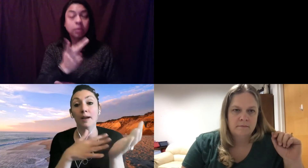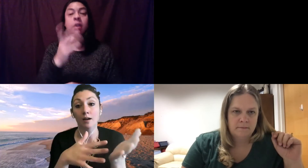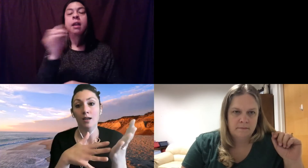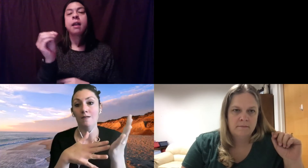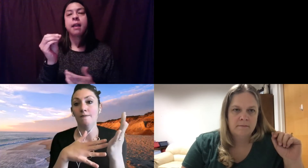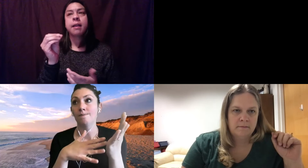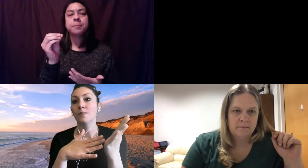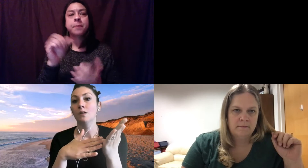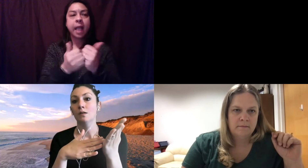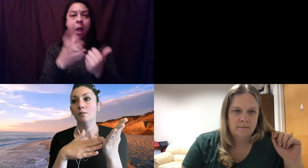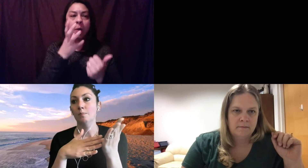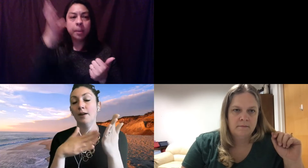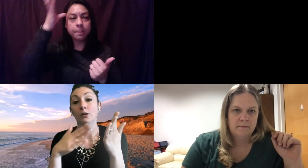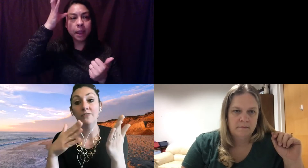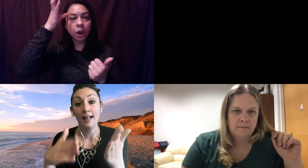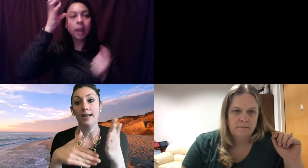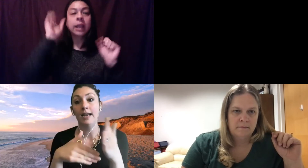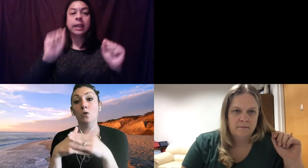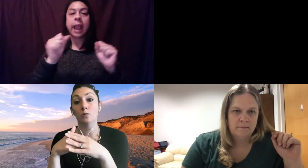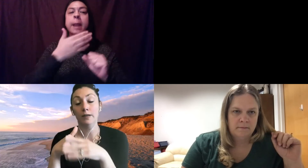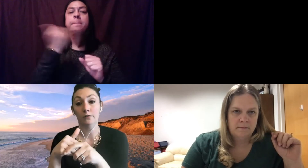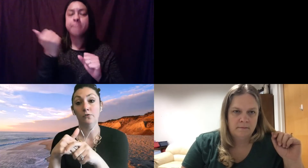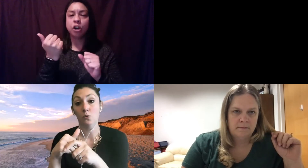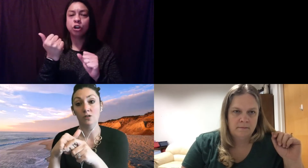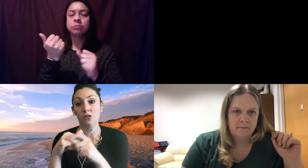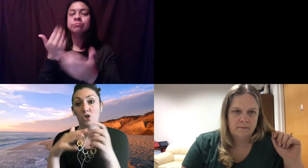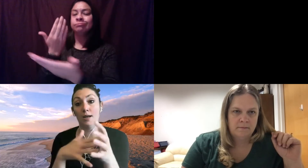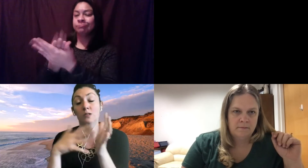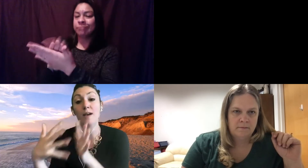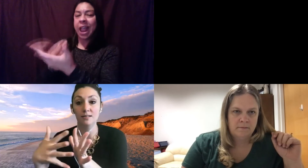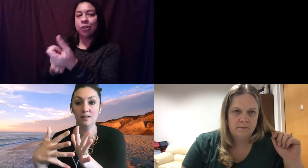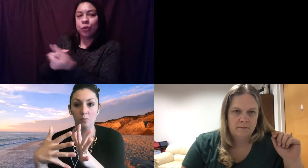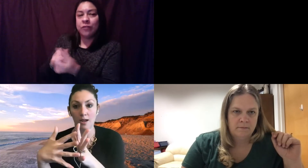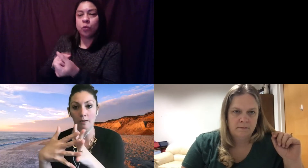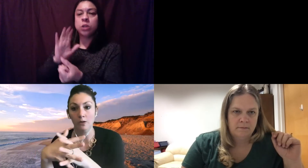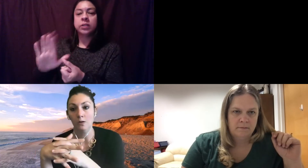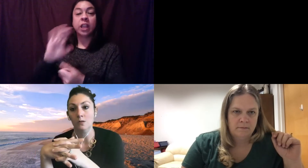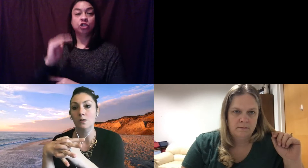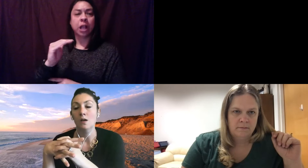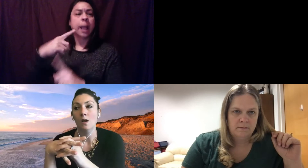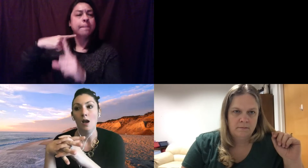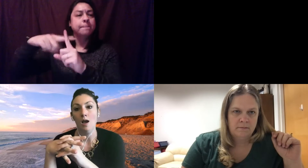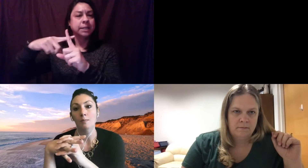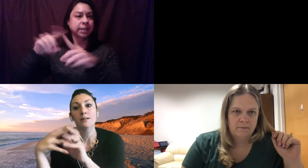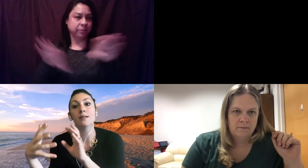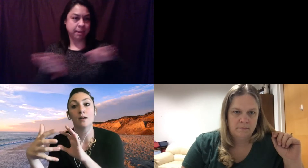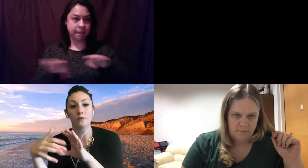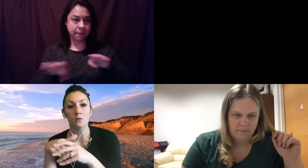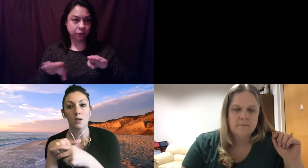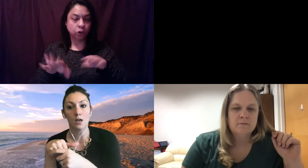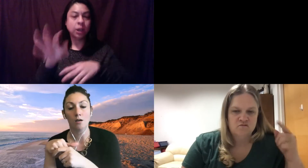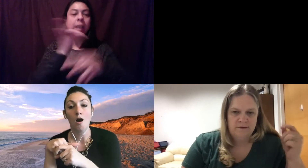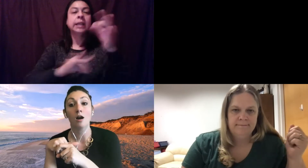the parent can better validate or reinforce the child's positive behaviors instead